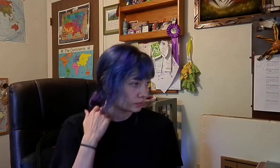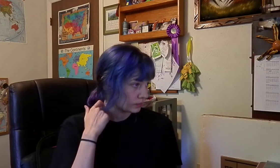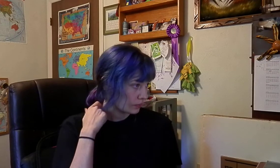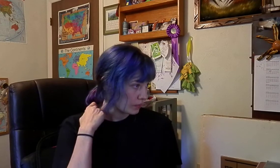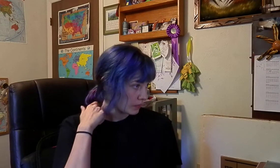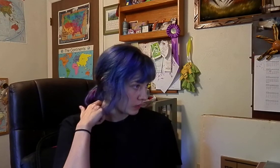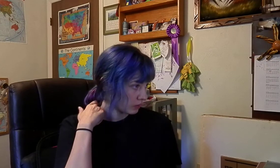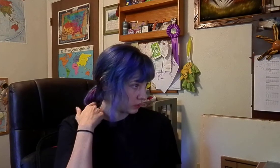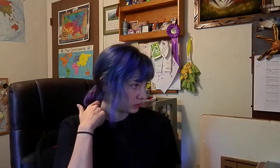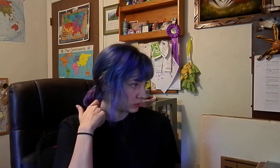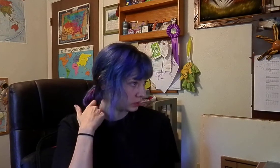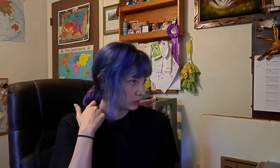Now you have to talk at